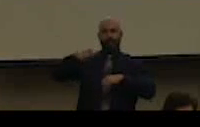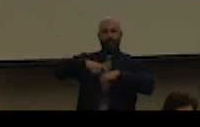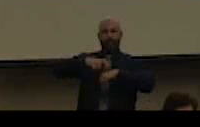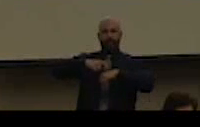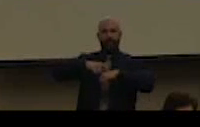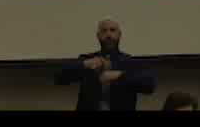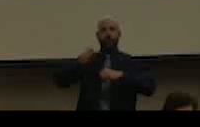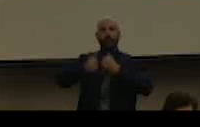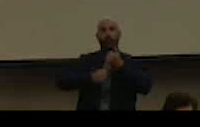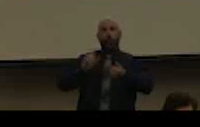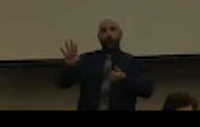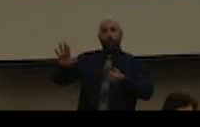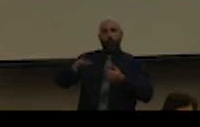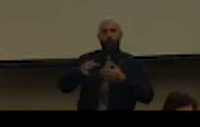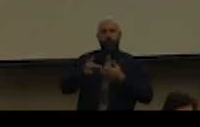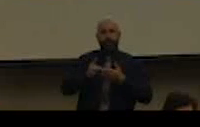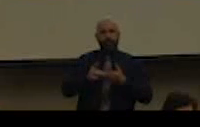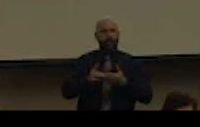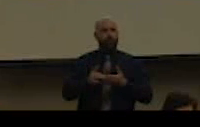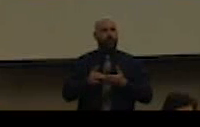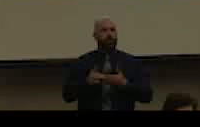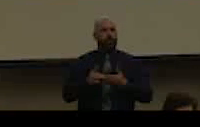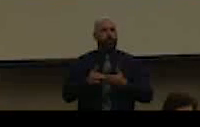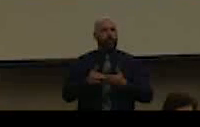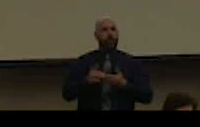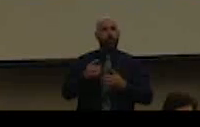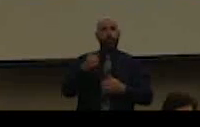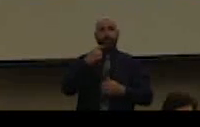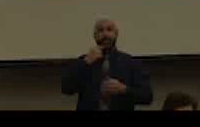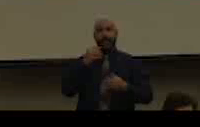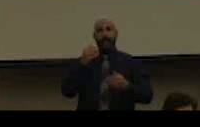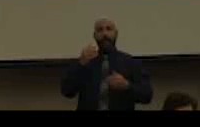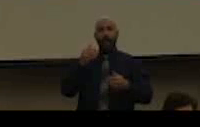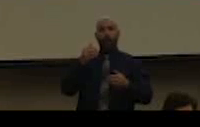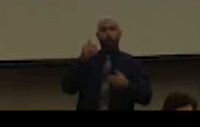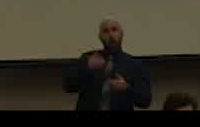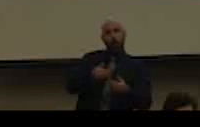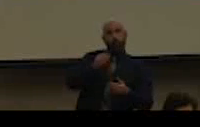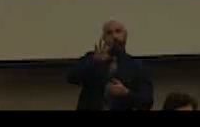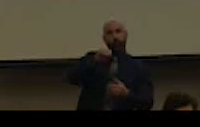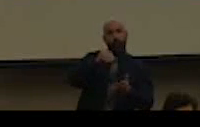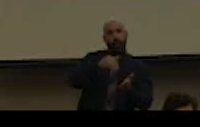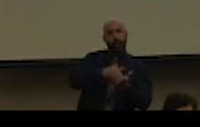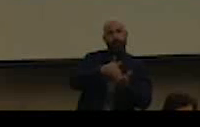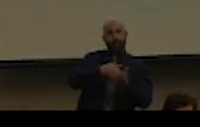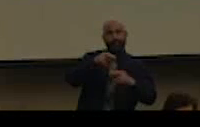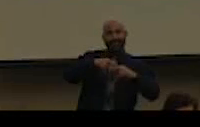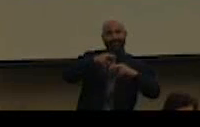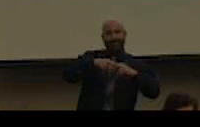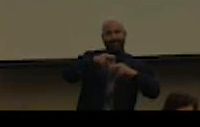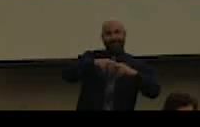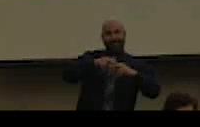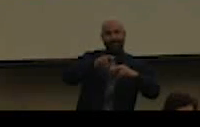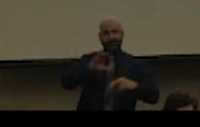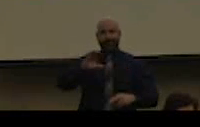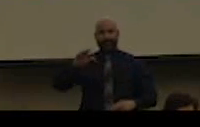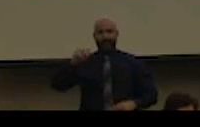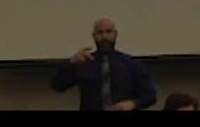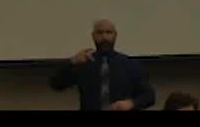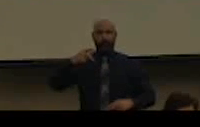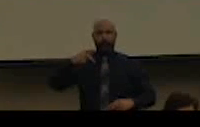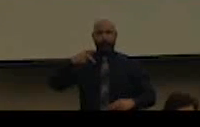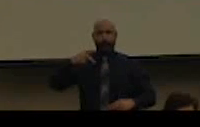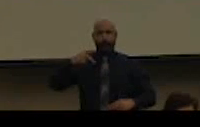that figure we say, almost 40,000 CCAP slots, that was under Governor Blanco. And now we're down to the numbers that we have today.